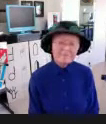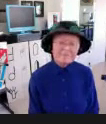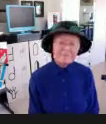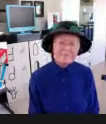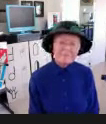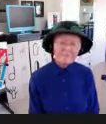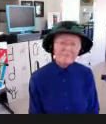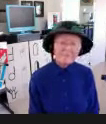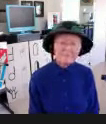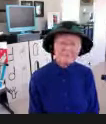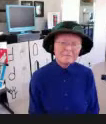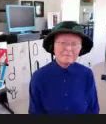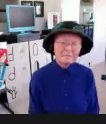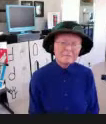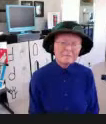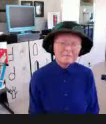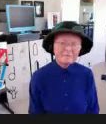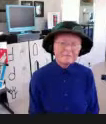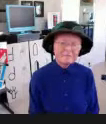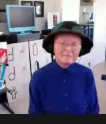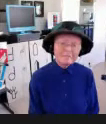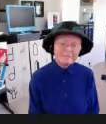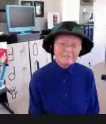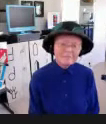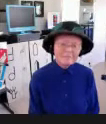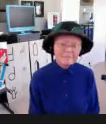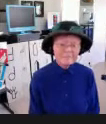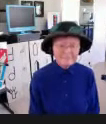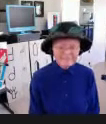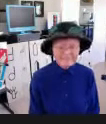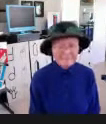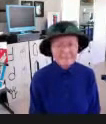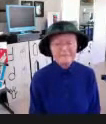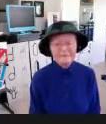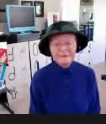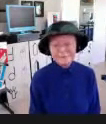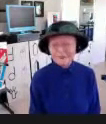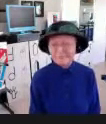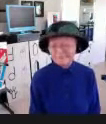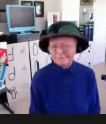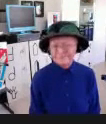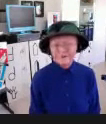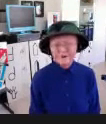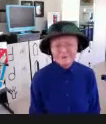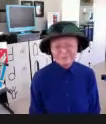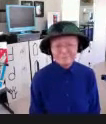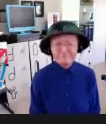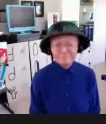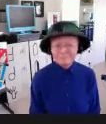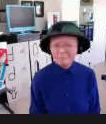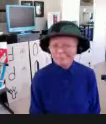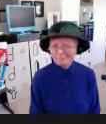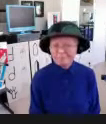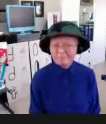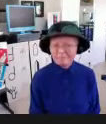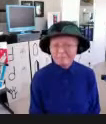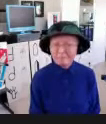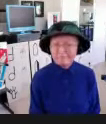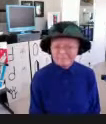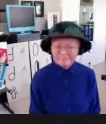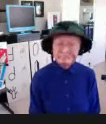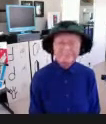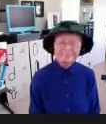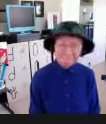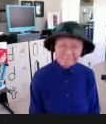object is above and touching the other object. Here it's above, but it's not